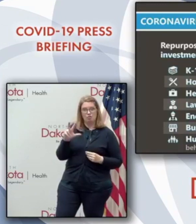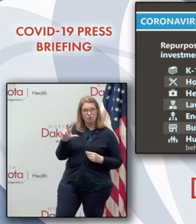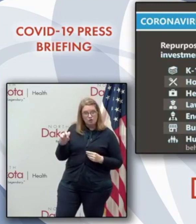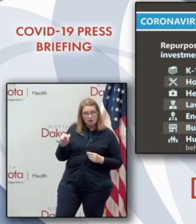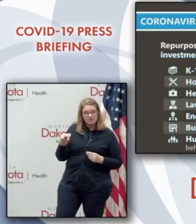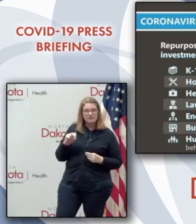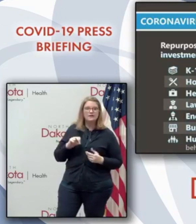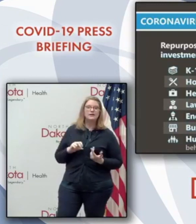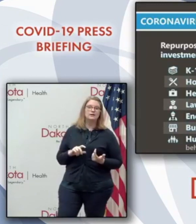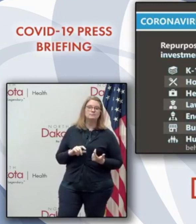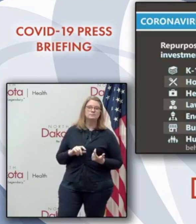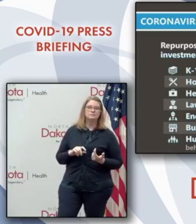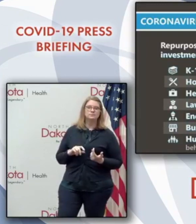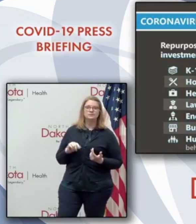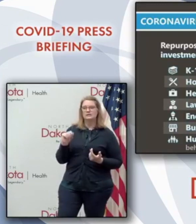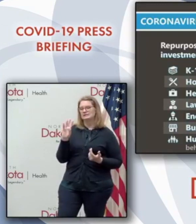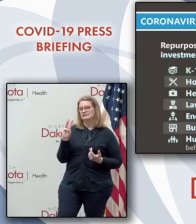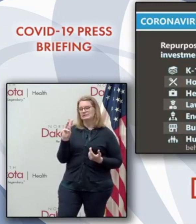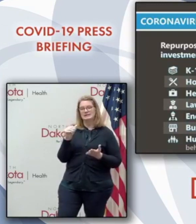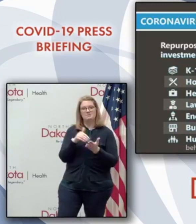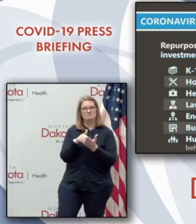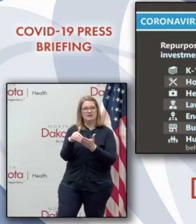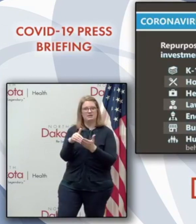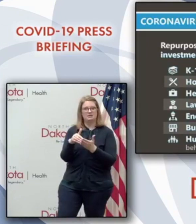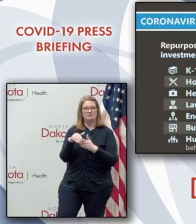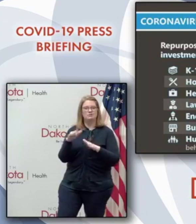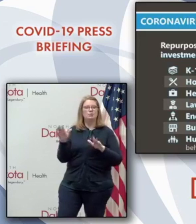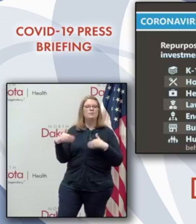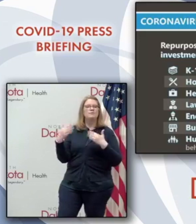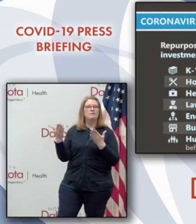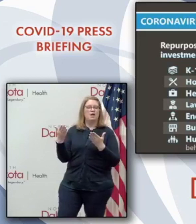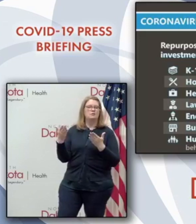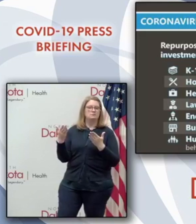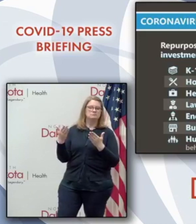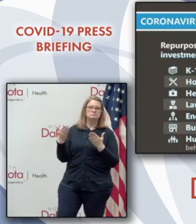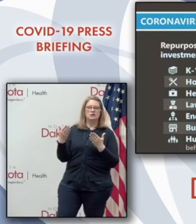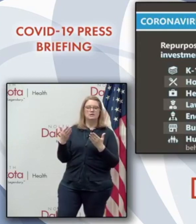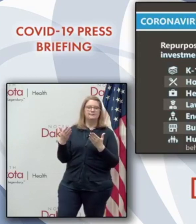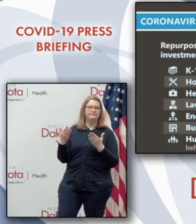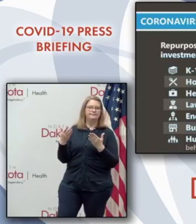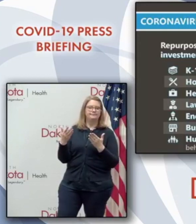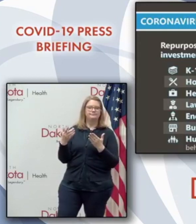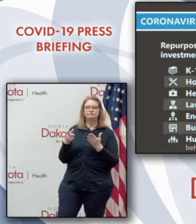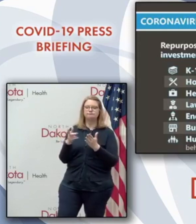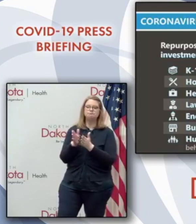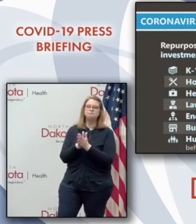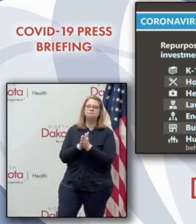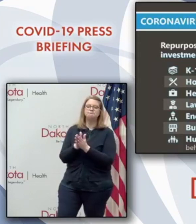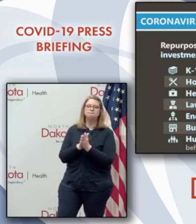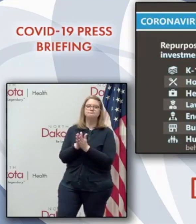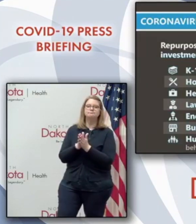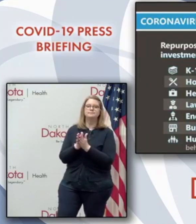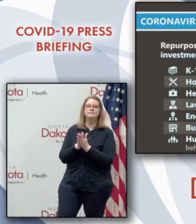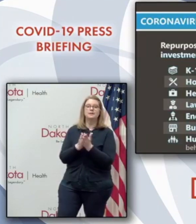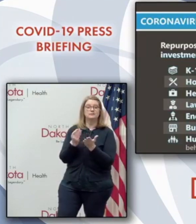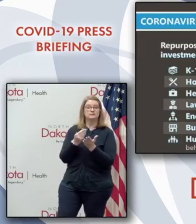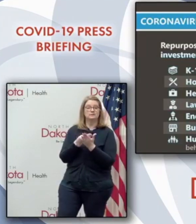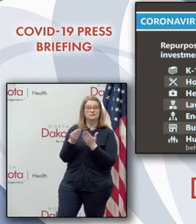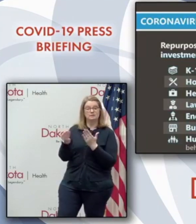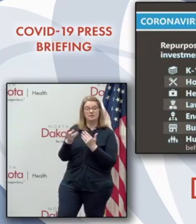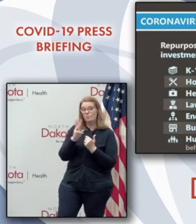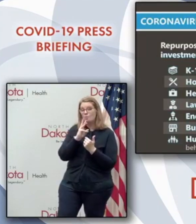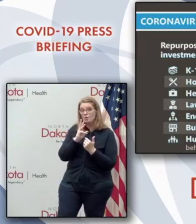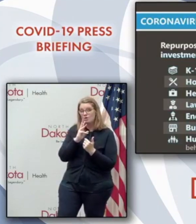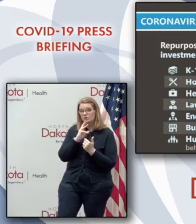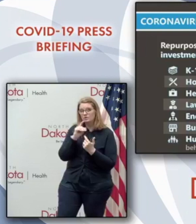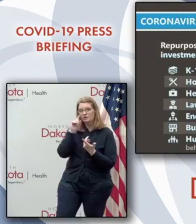We're repurposing $16 million to provide an incentive for to buy water acquisition.